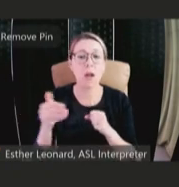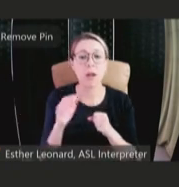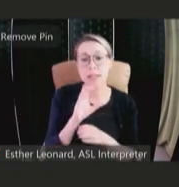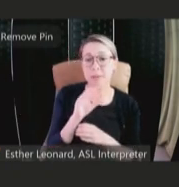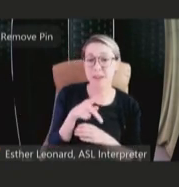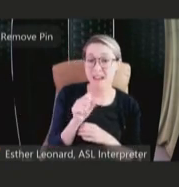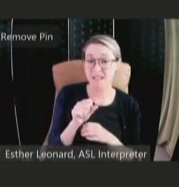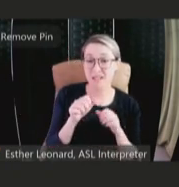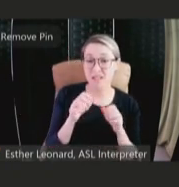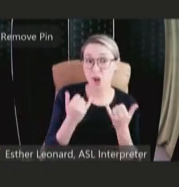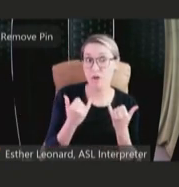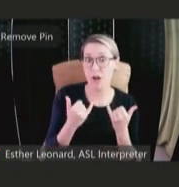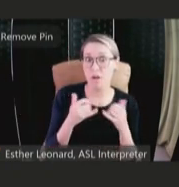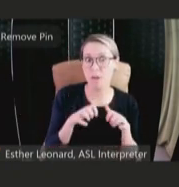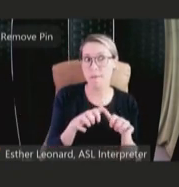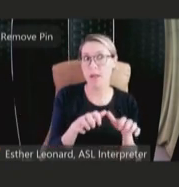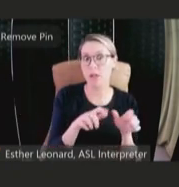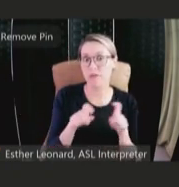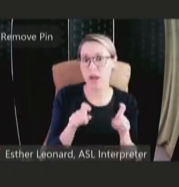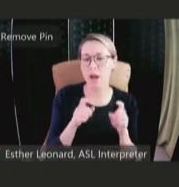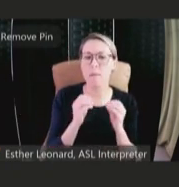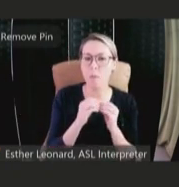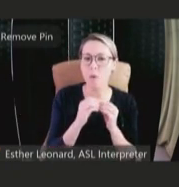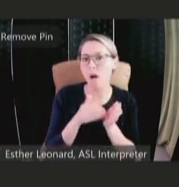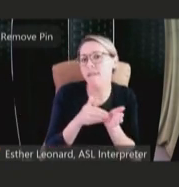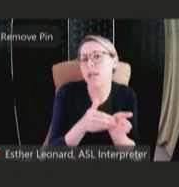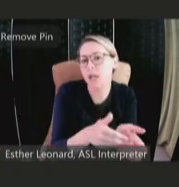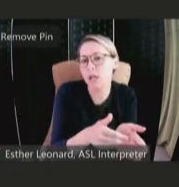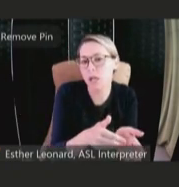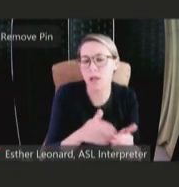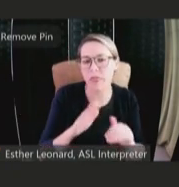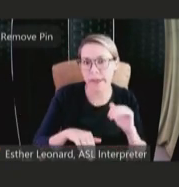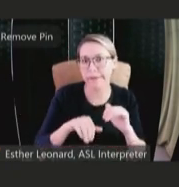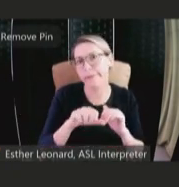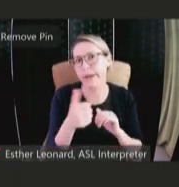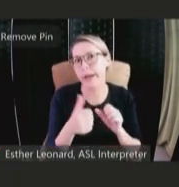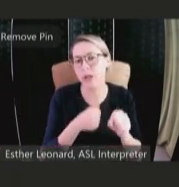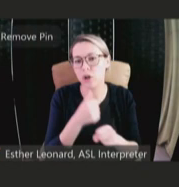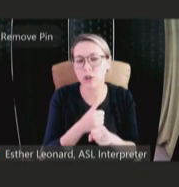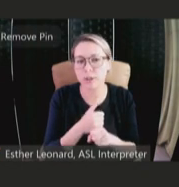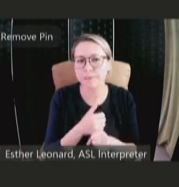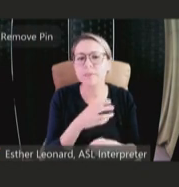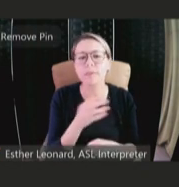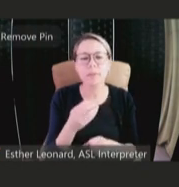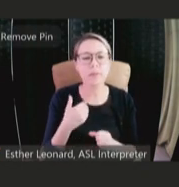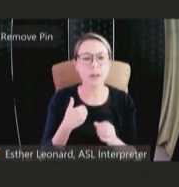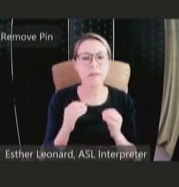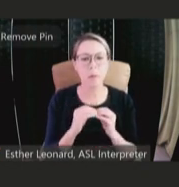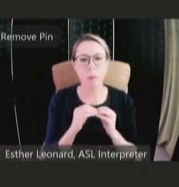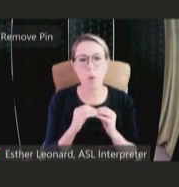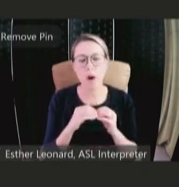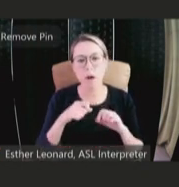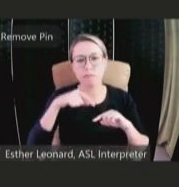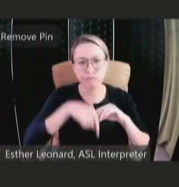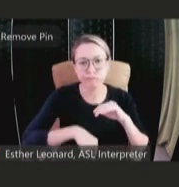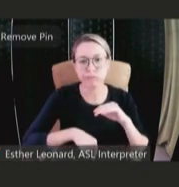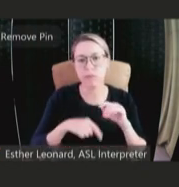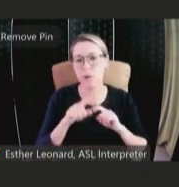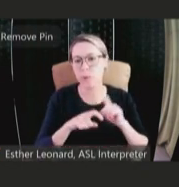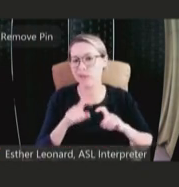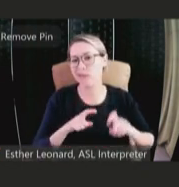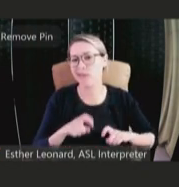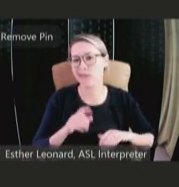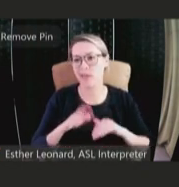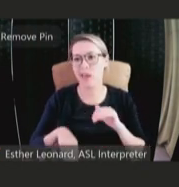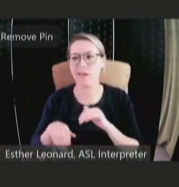place more regularly than that, and they have various supplemental questions that dig in deeper than what the